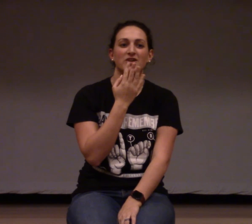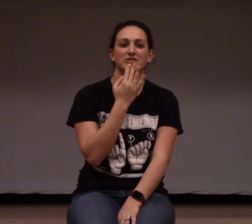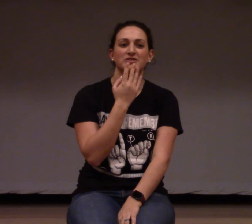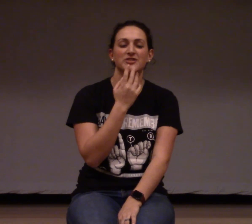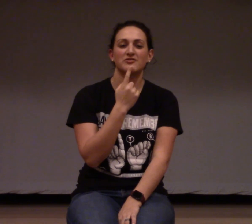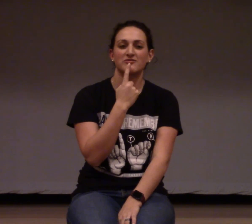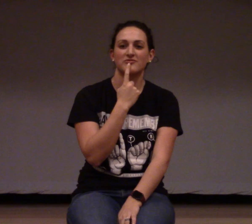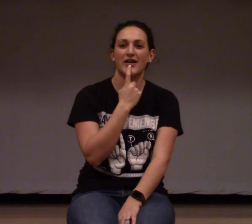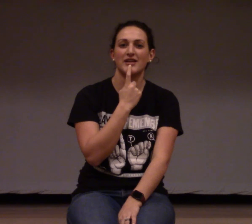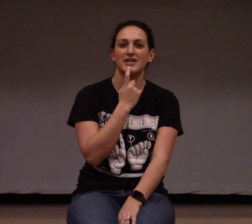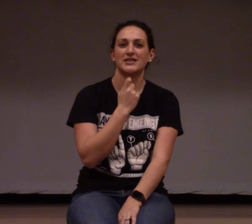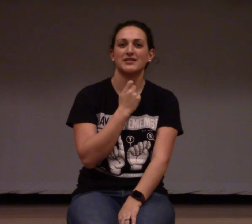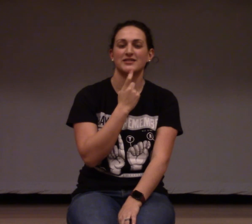Colors. Red.